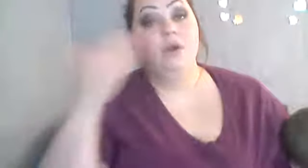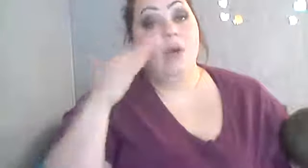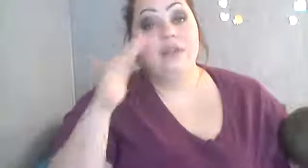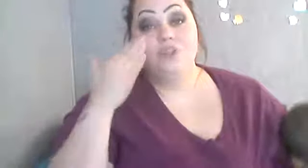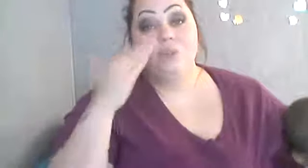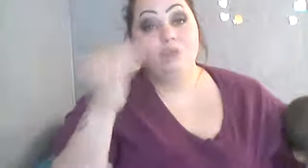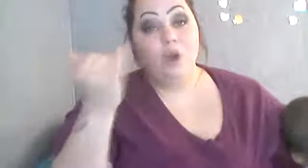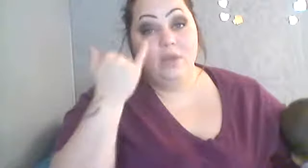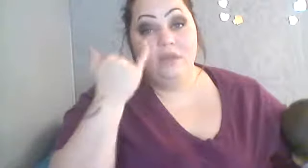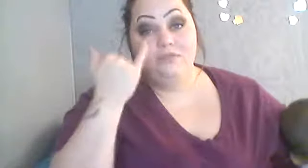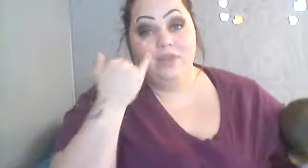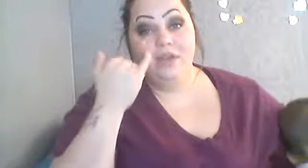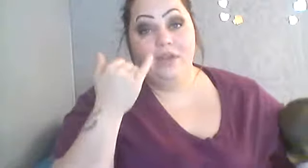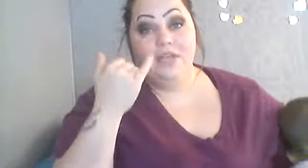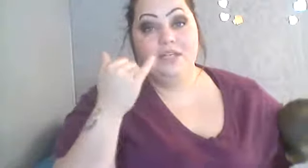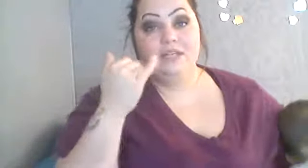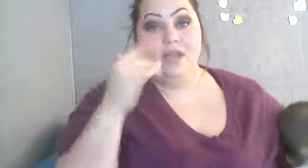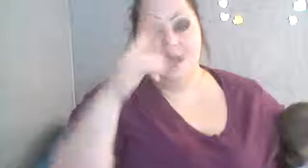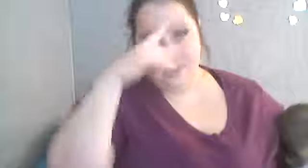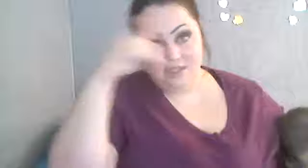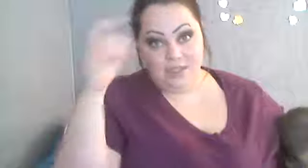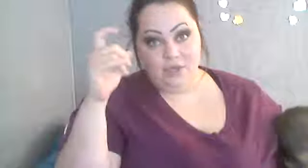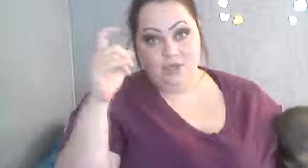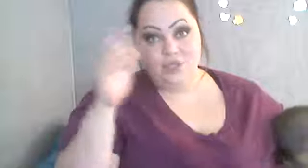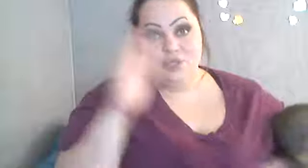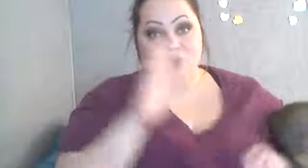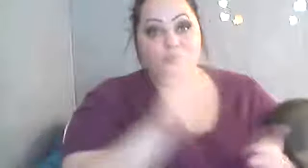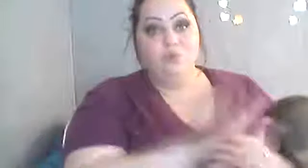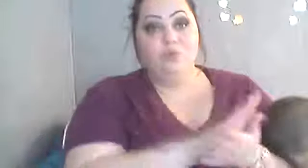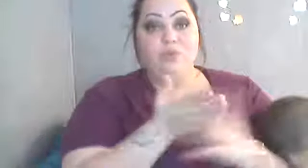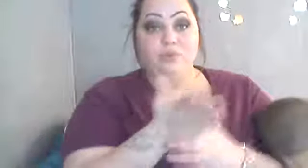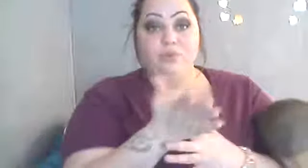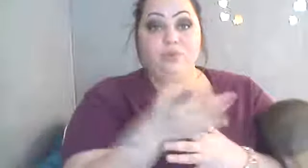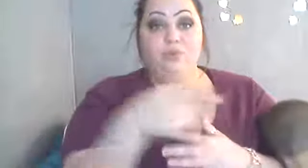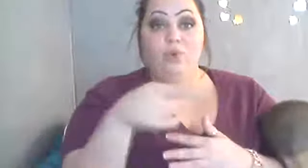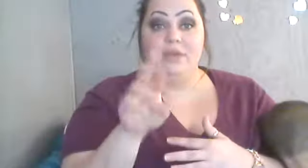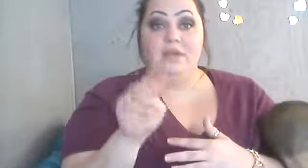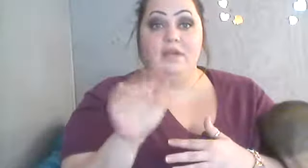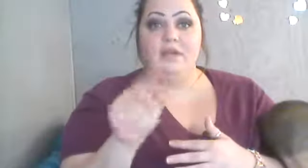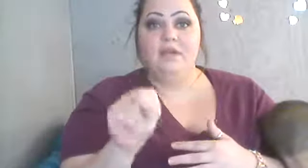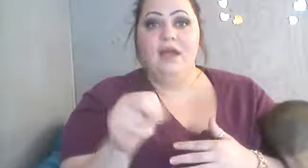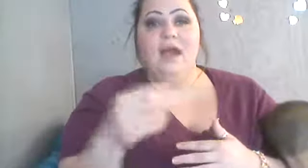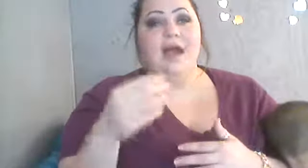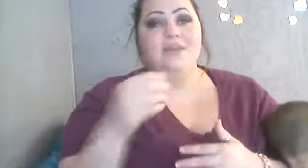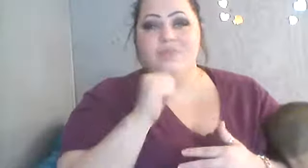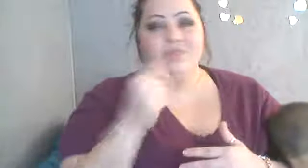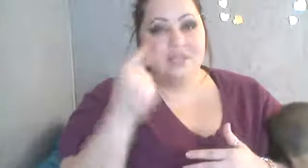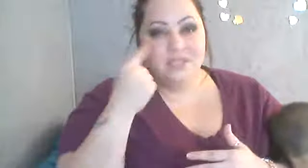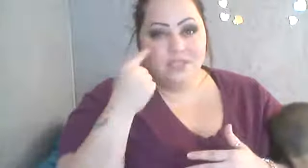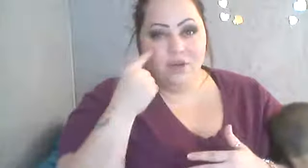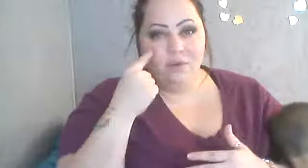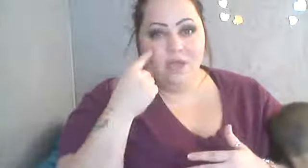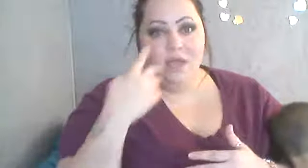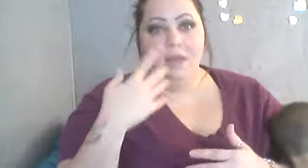I don't know if there is a summer school through Gorman. I don't think so,